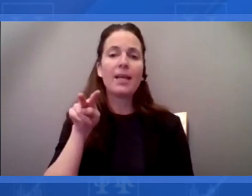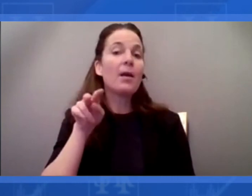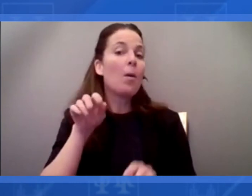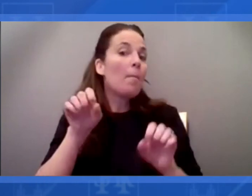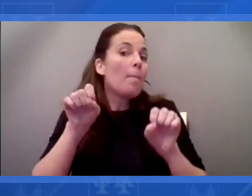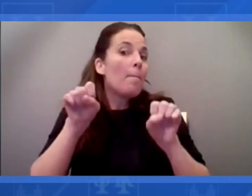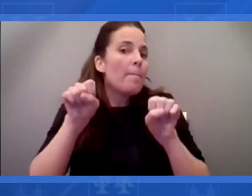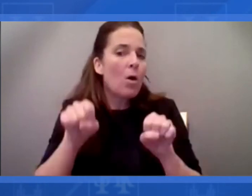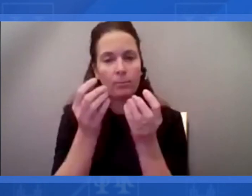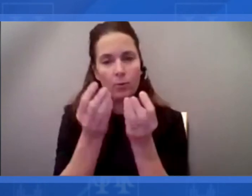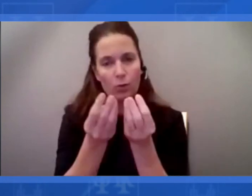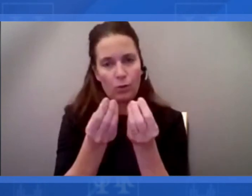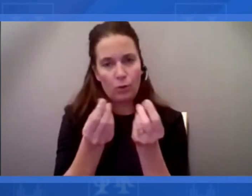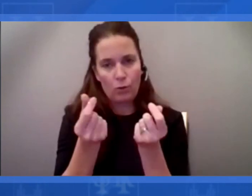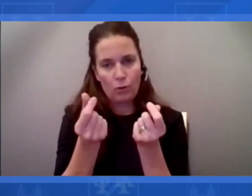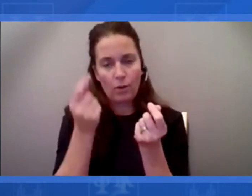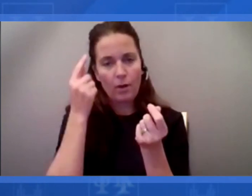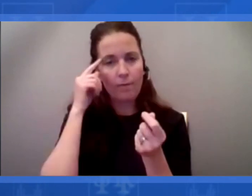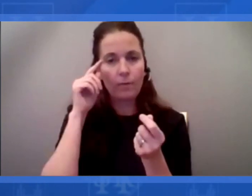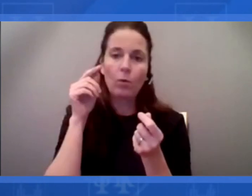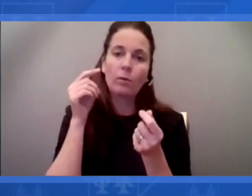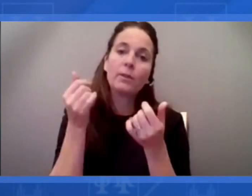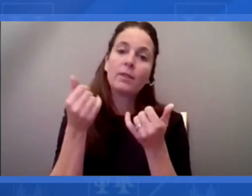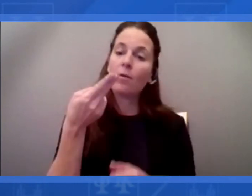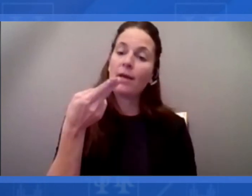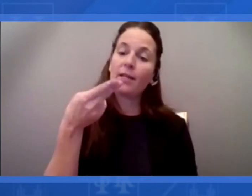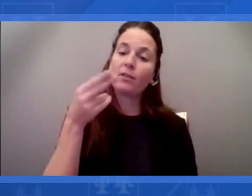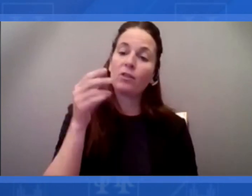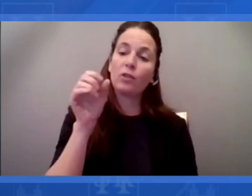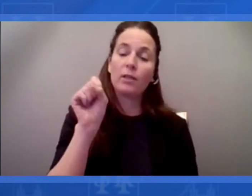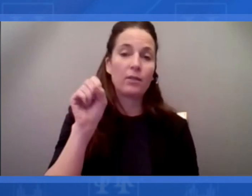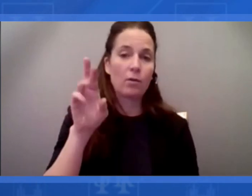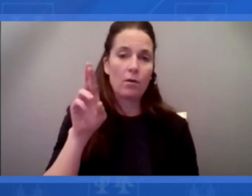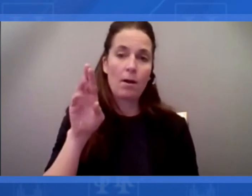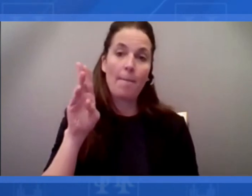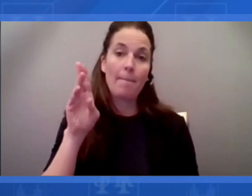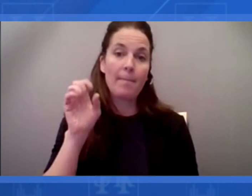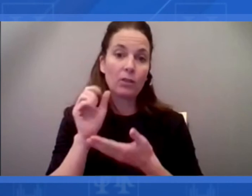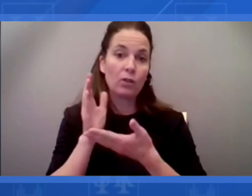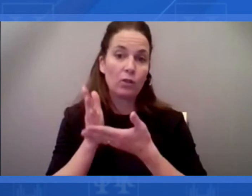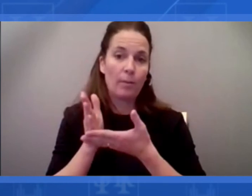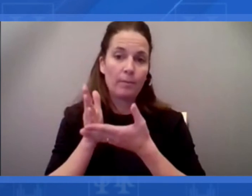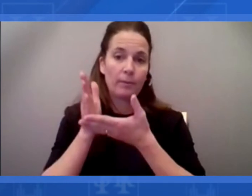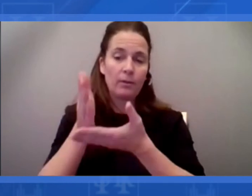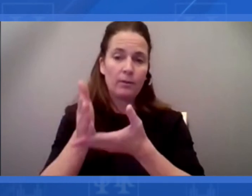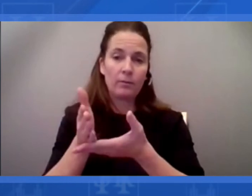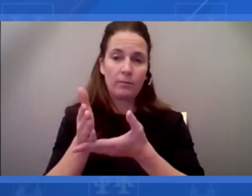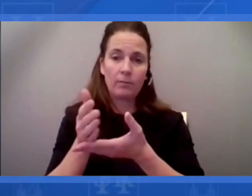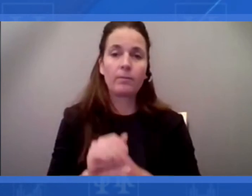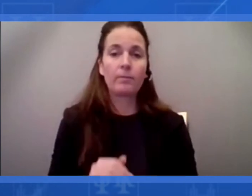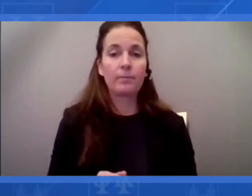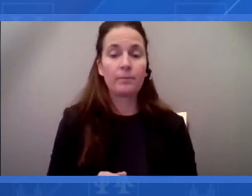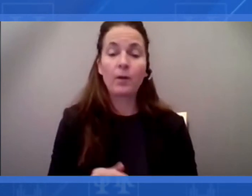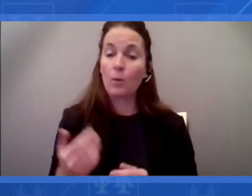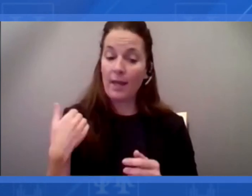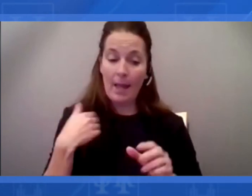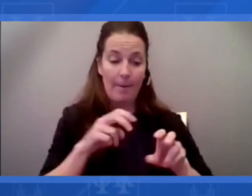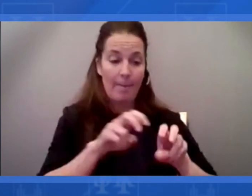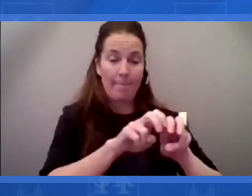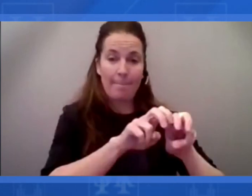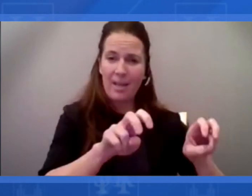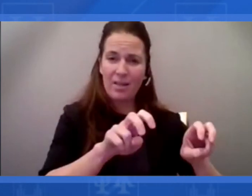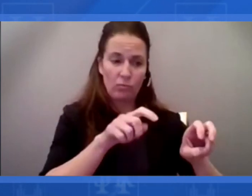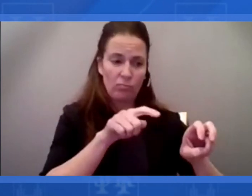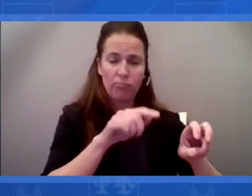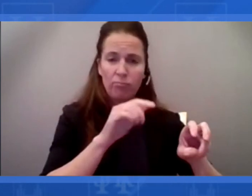solution for existing HSR bus stops where conventional benches have been requested but